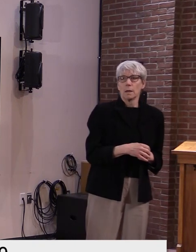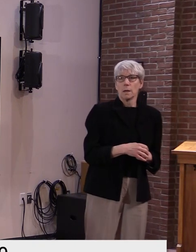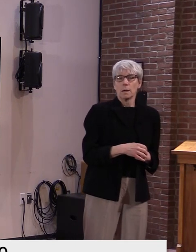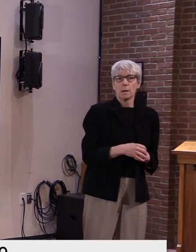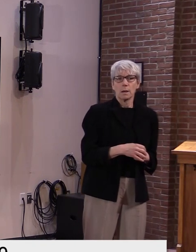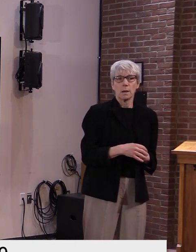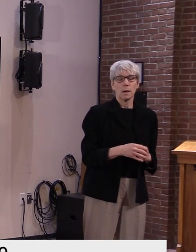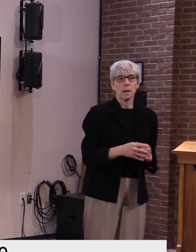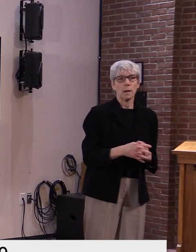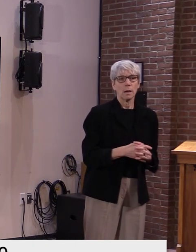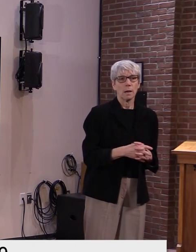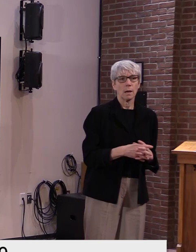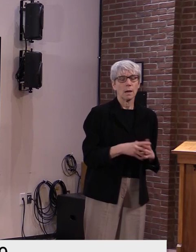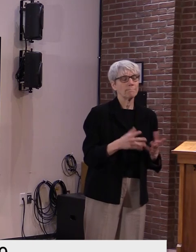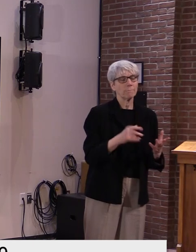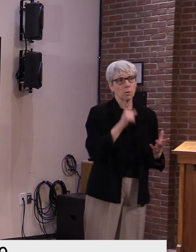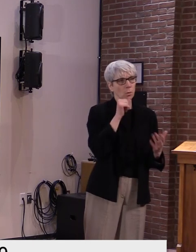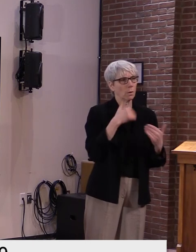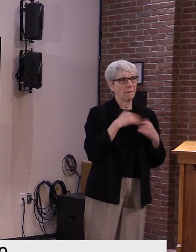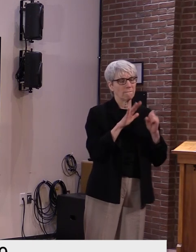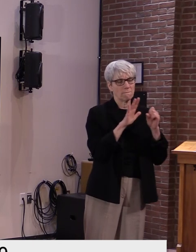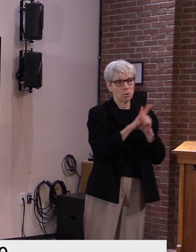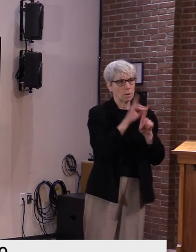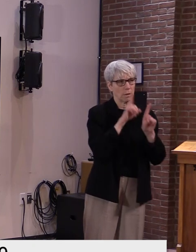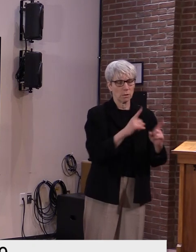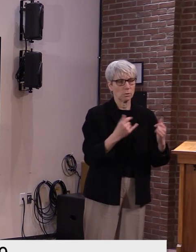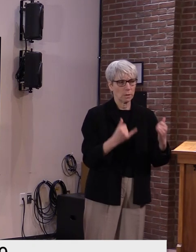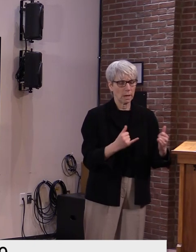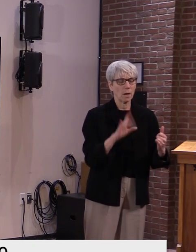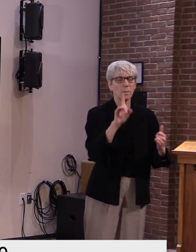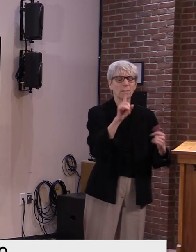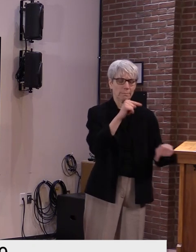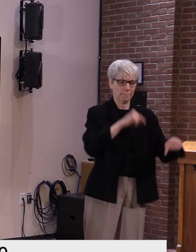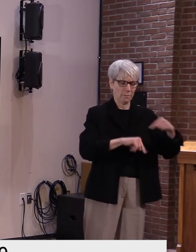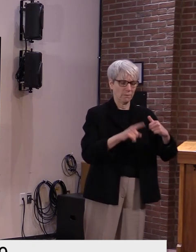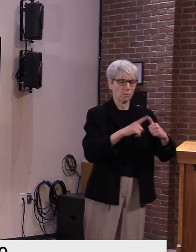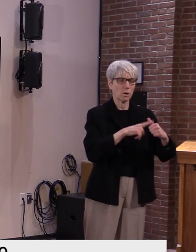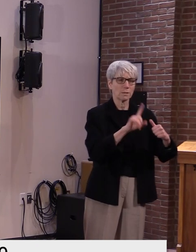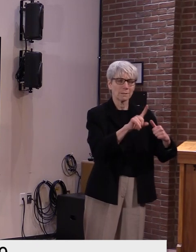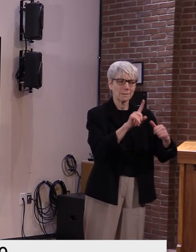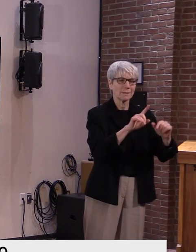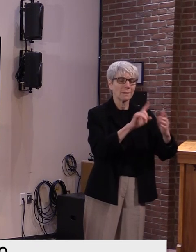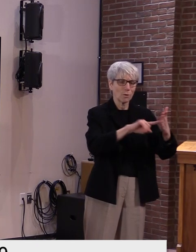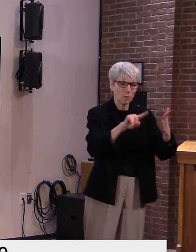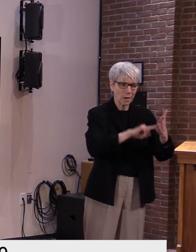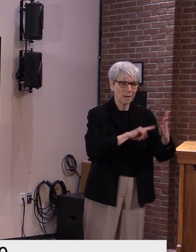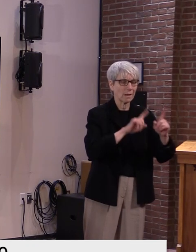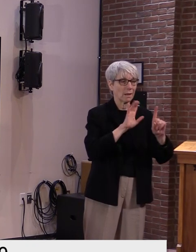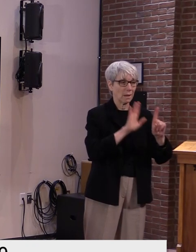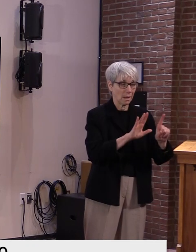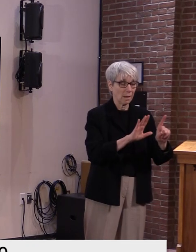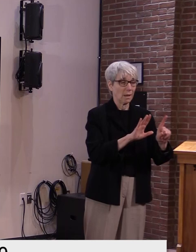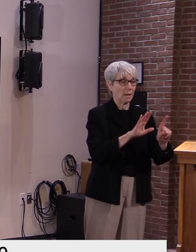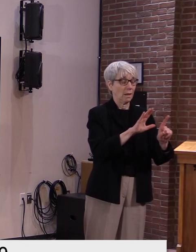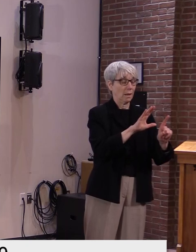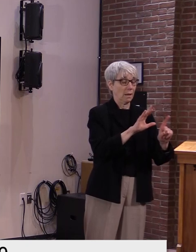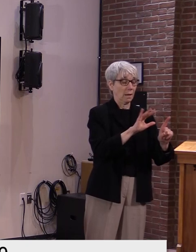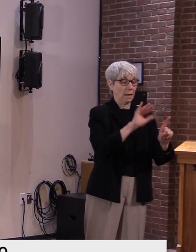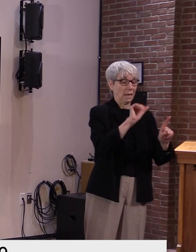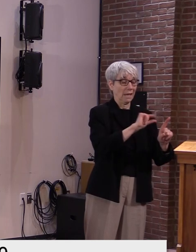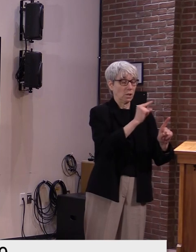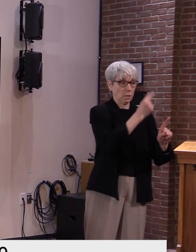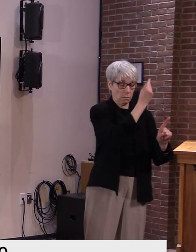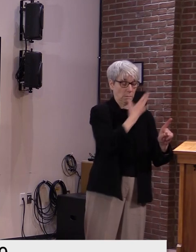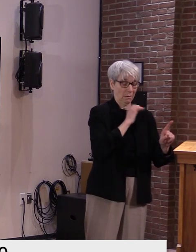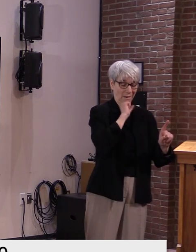satisfying than what you're looking for. First, I need to flag an error that no opinion had been communicated to us until this morning